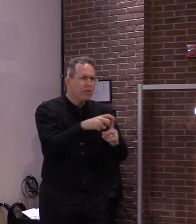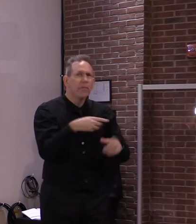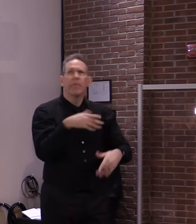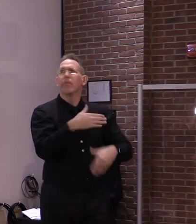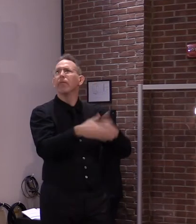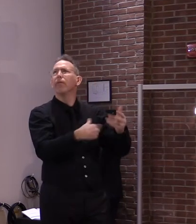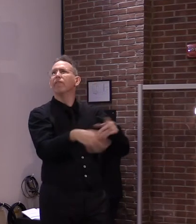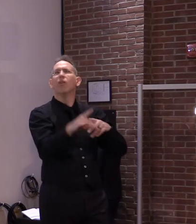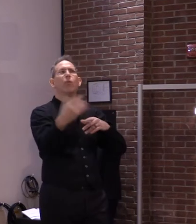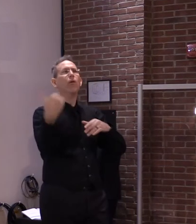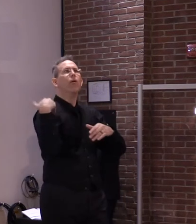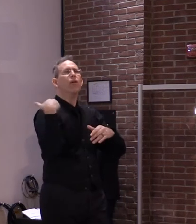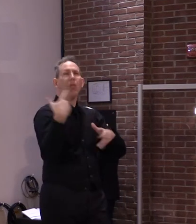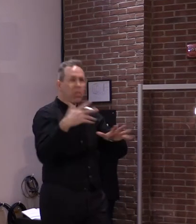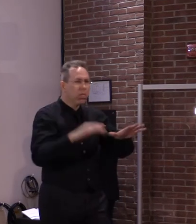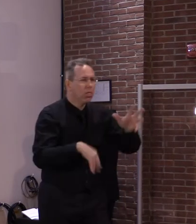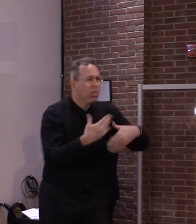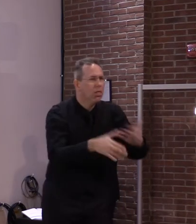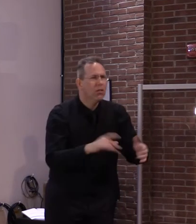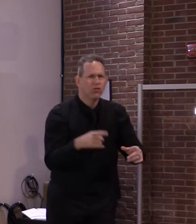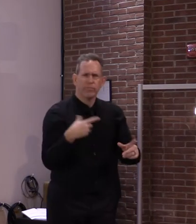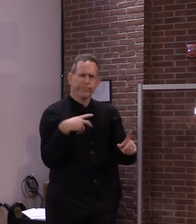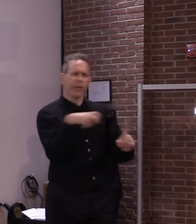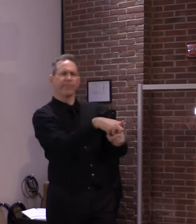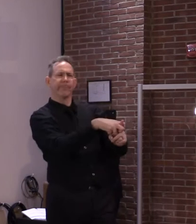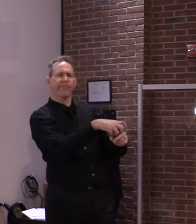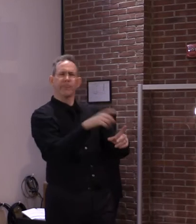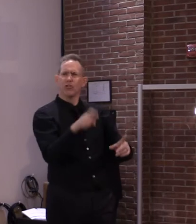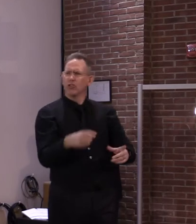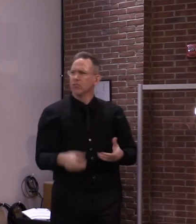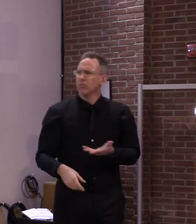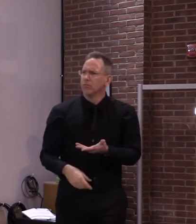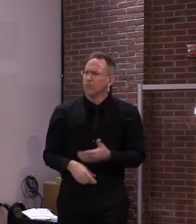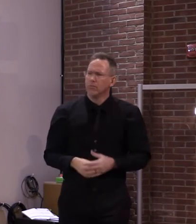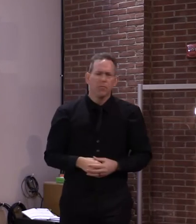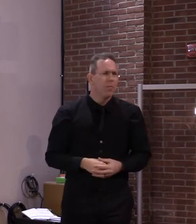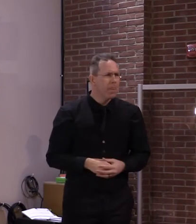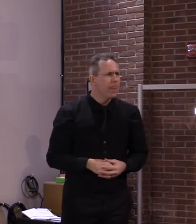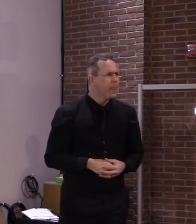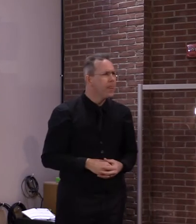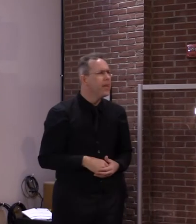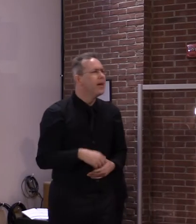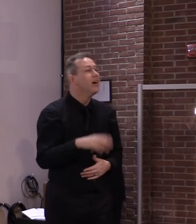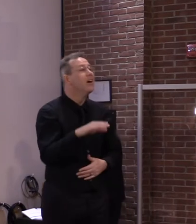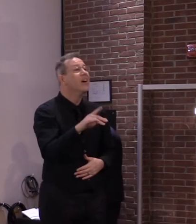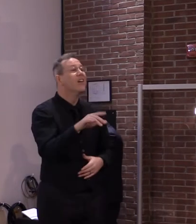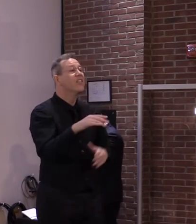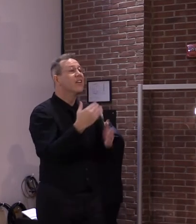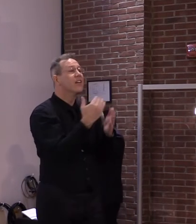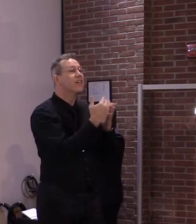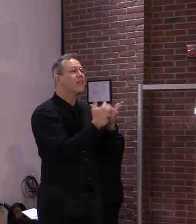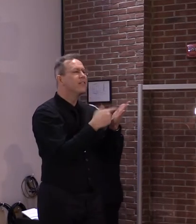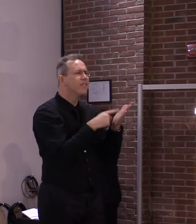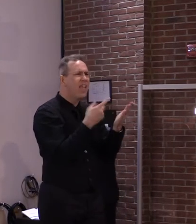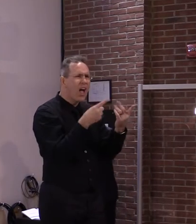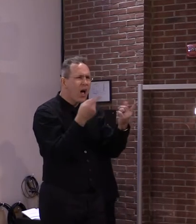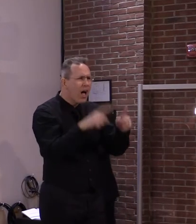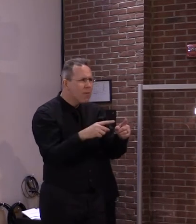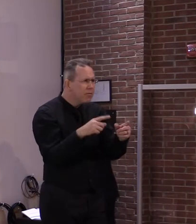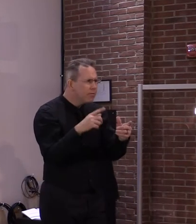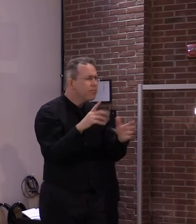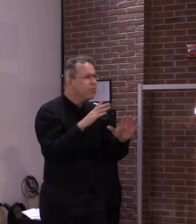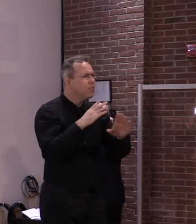in what we can do to prevent this from happening in the future and putting these quality control pieces into place